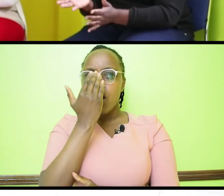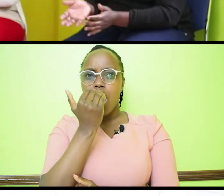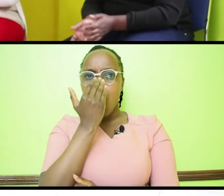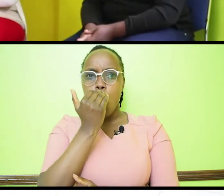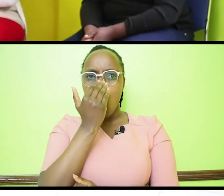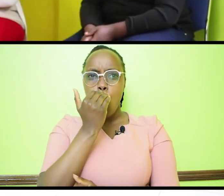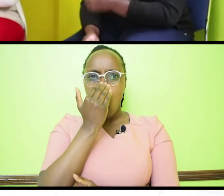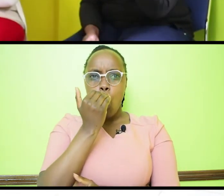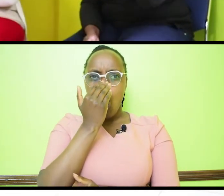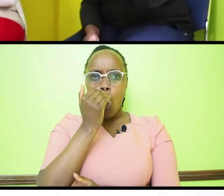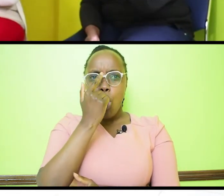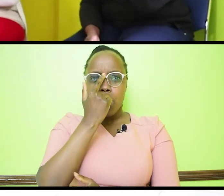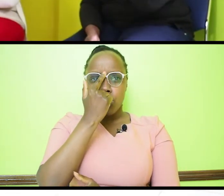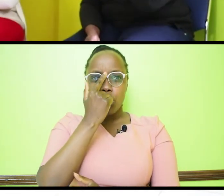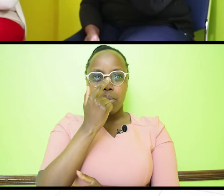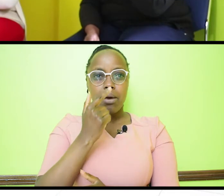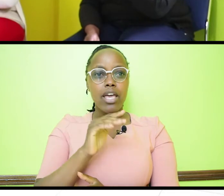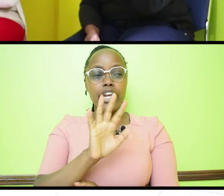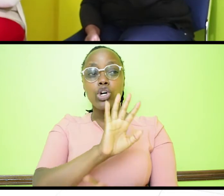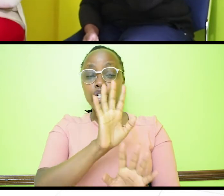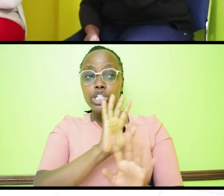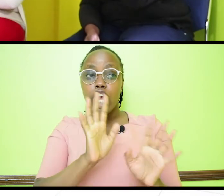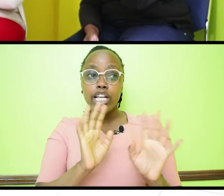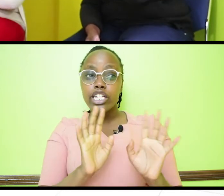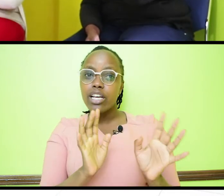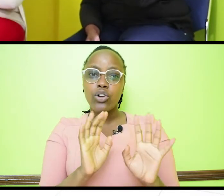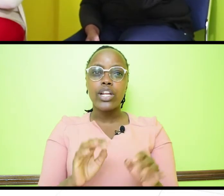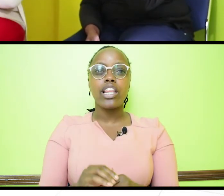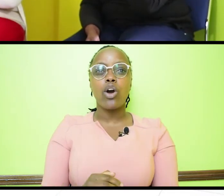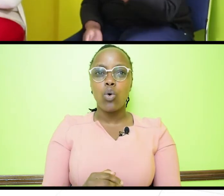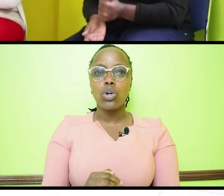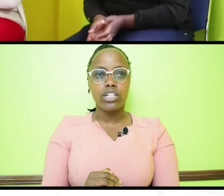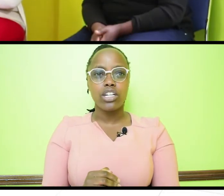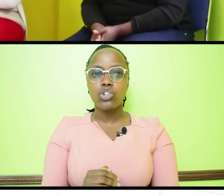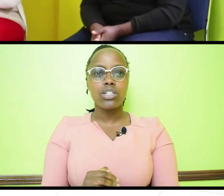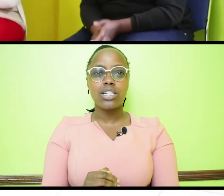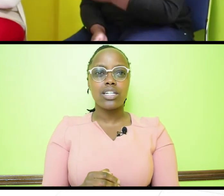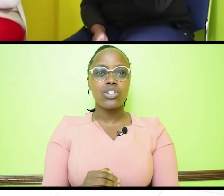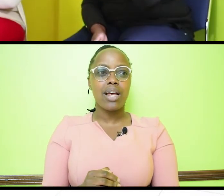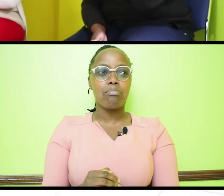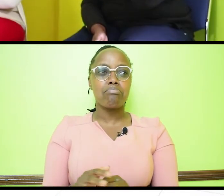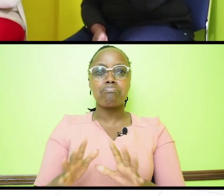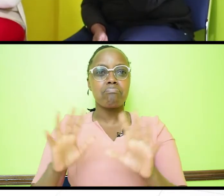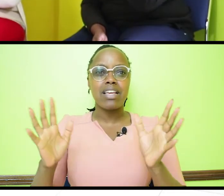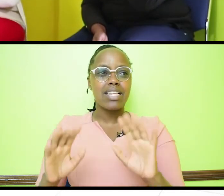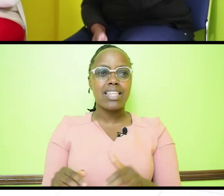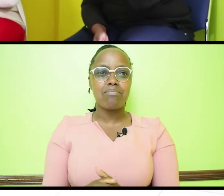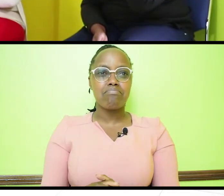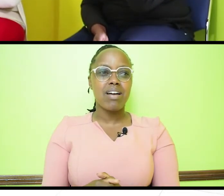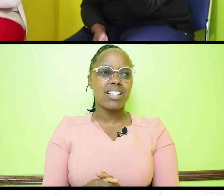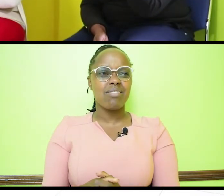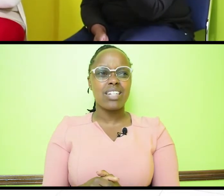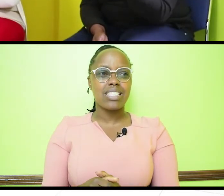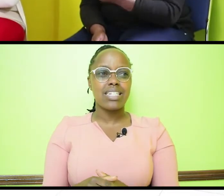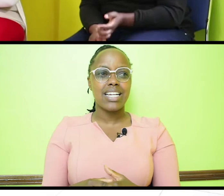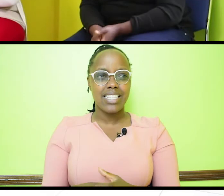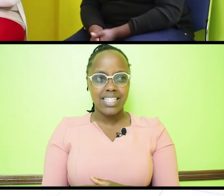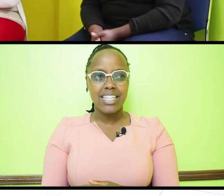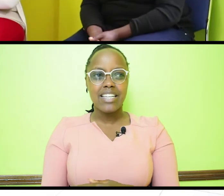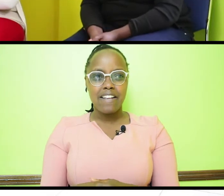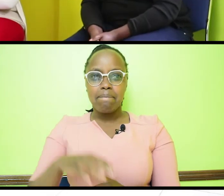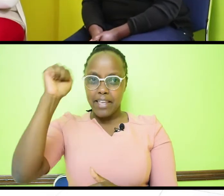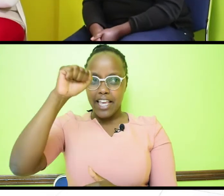a homa, then he had fever. He was a No, little the bit- baby had only a cold, not